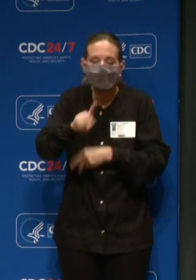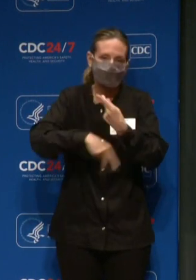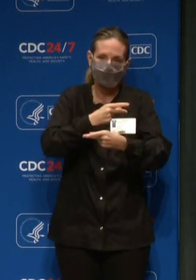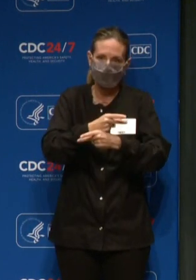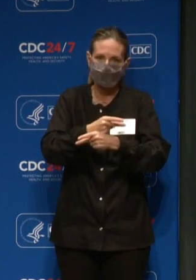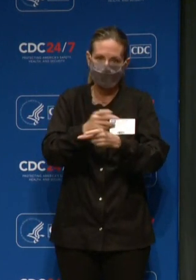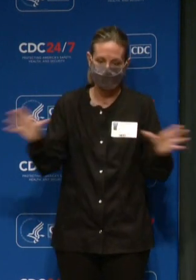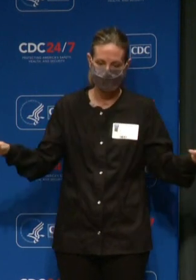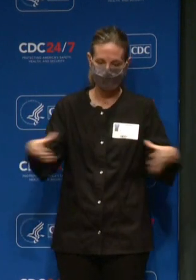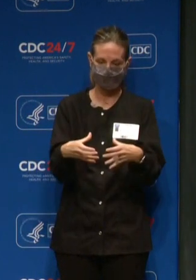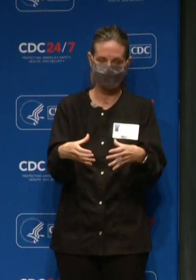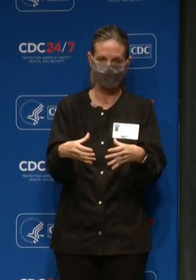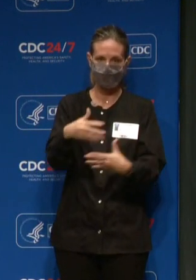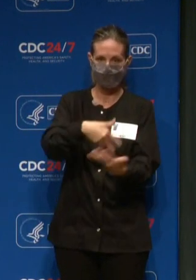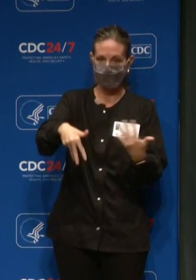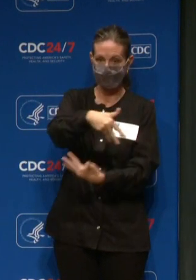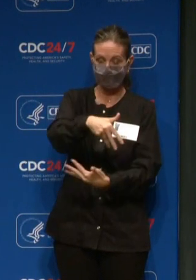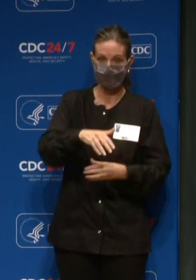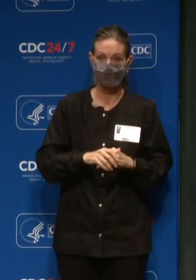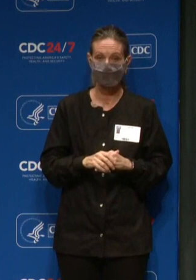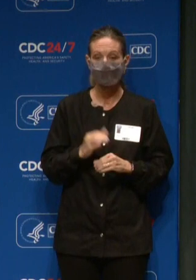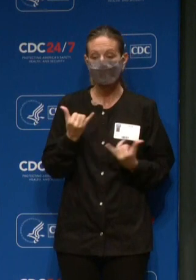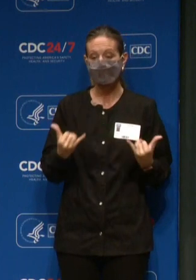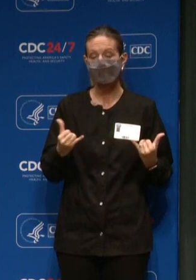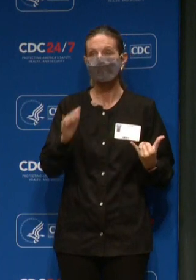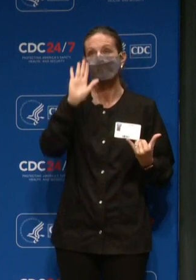With regard to your second question,